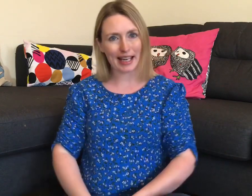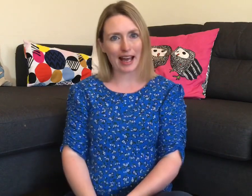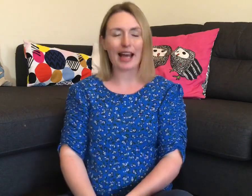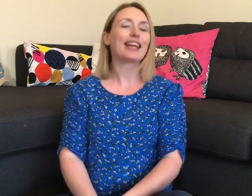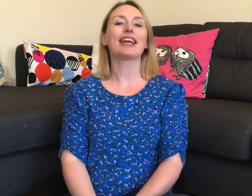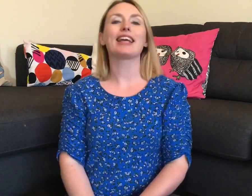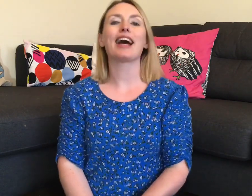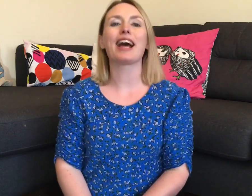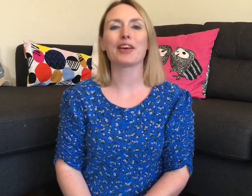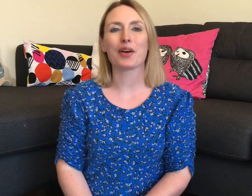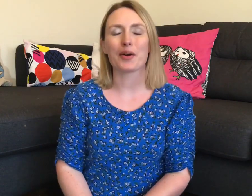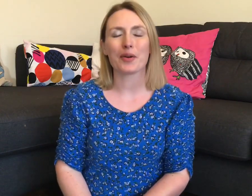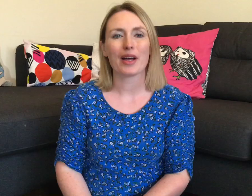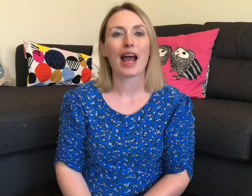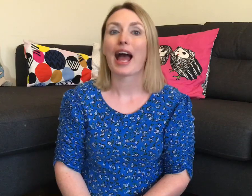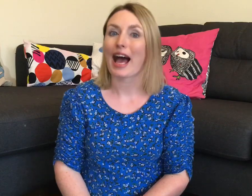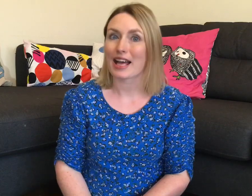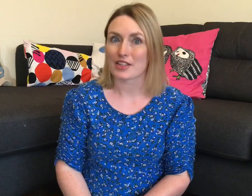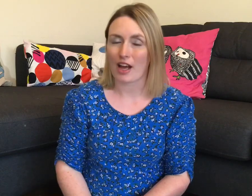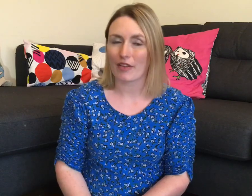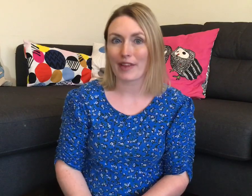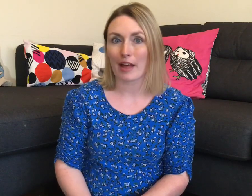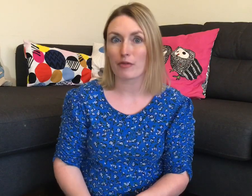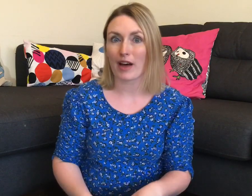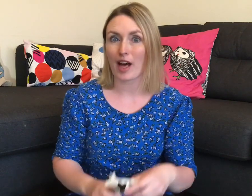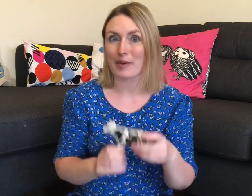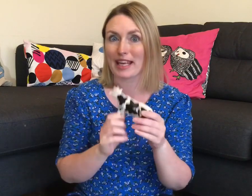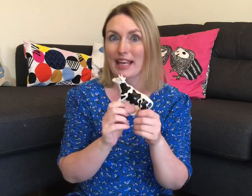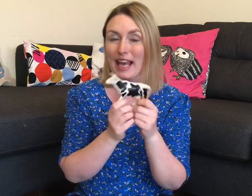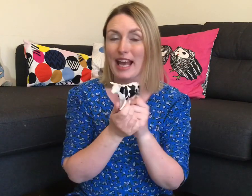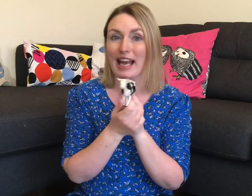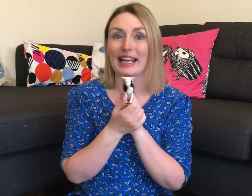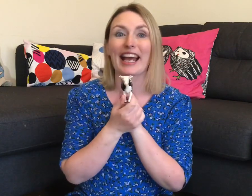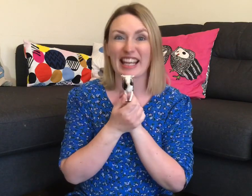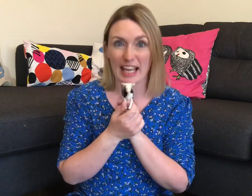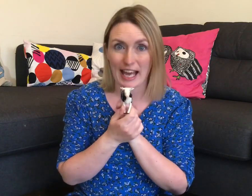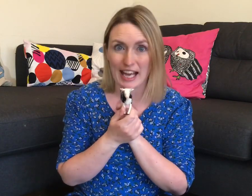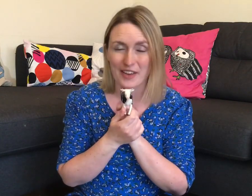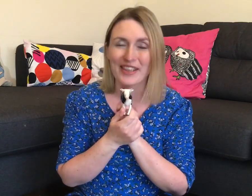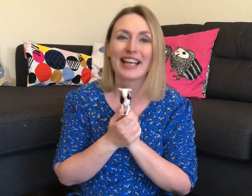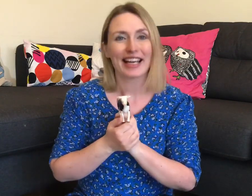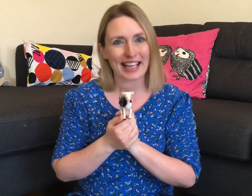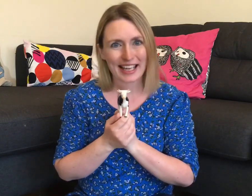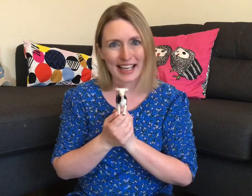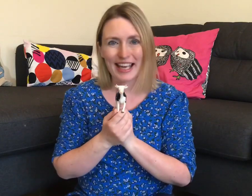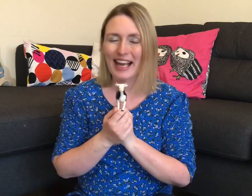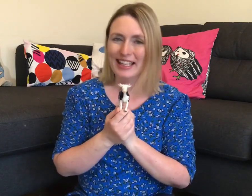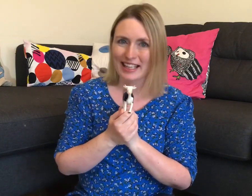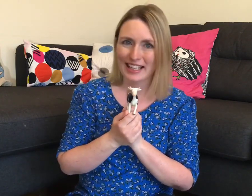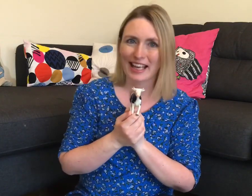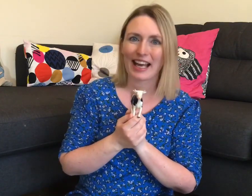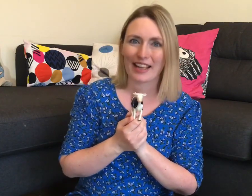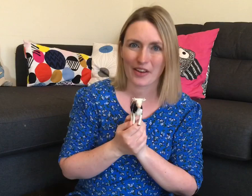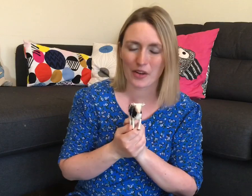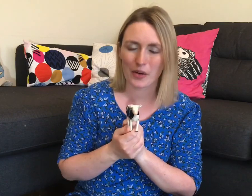-I-E-I-O. And on that farm he had a cow. E-I-E-I-O.